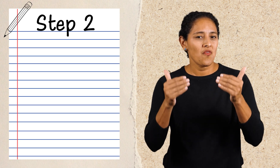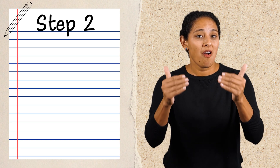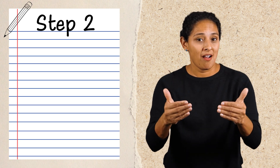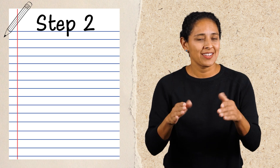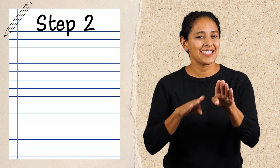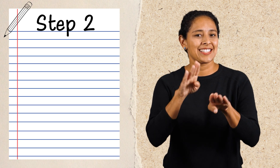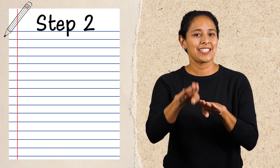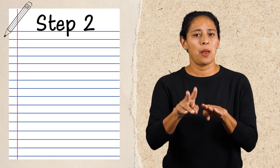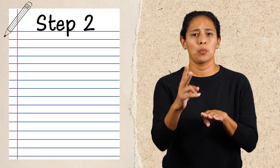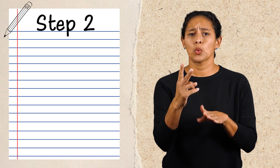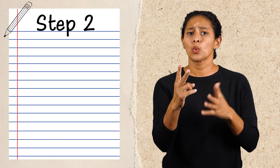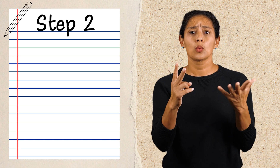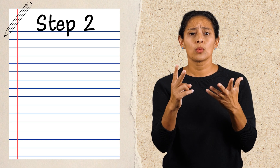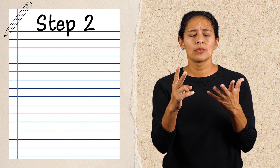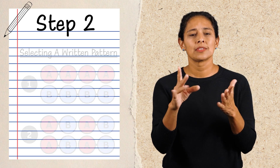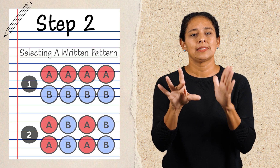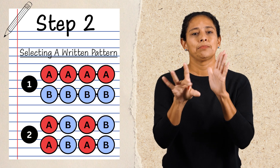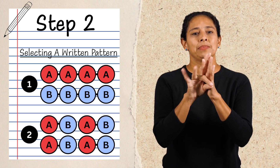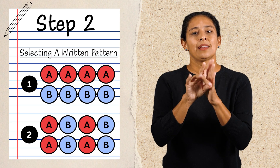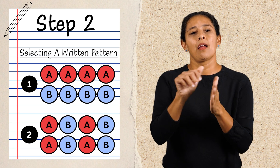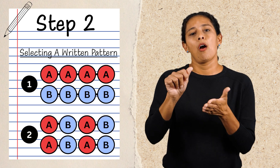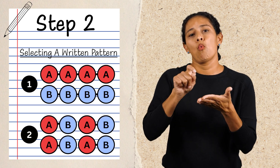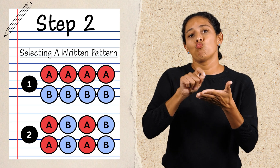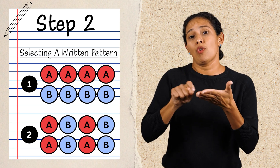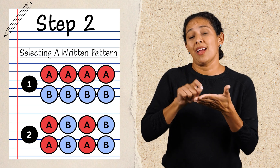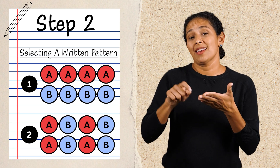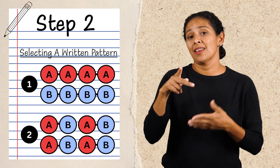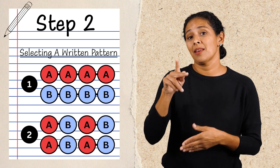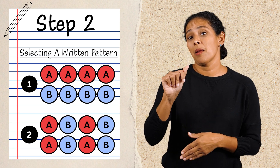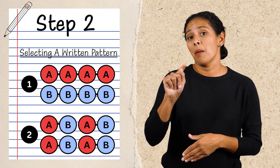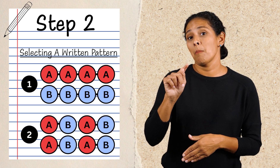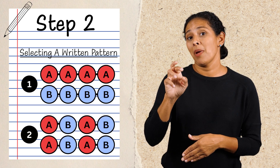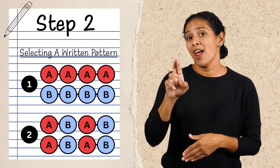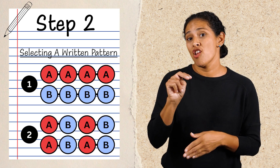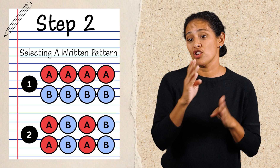Now, let's move on to step 2, selecting a writing pattern.